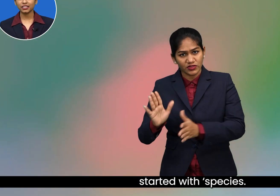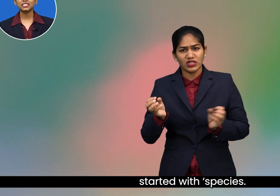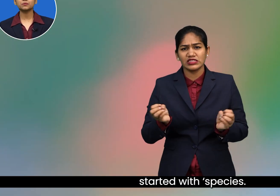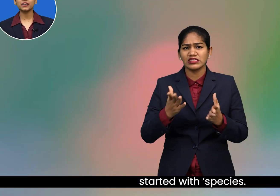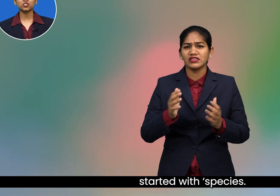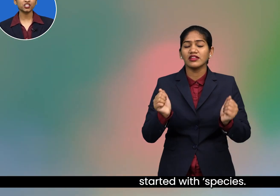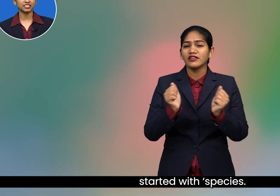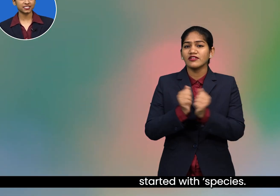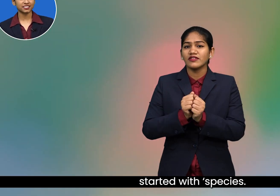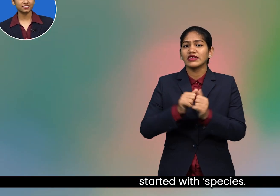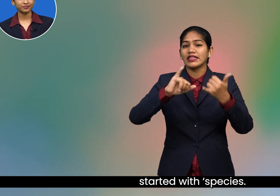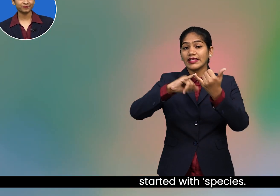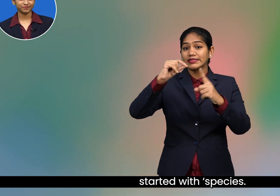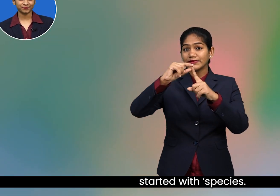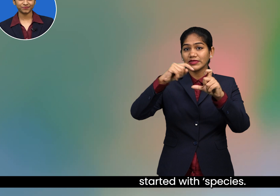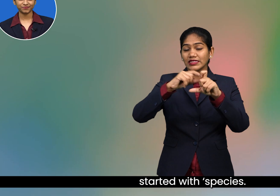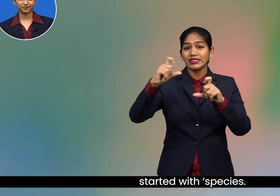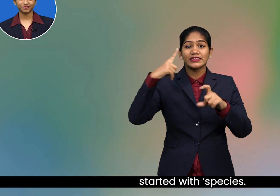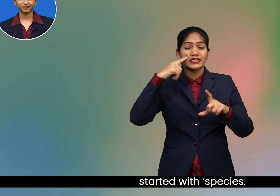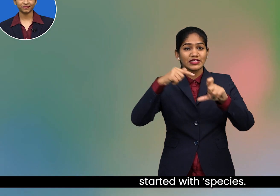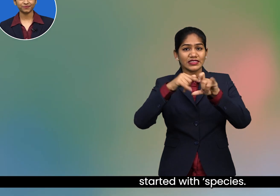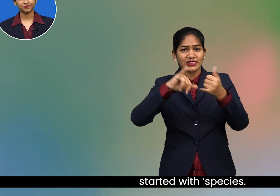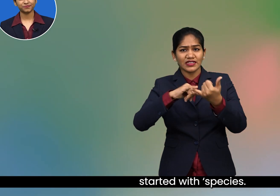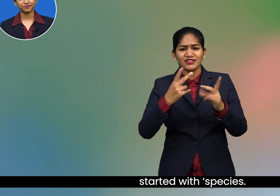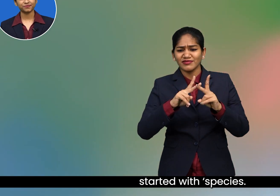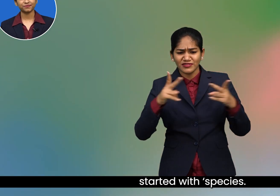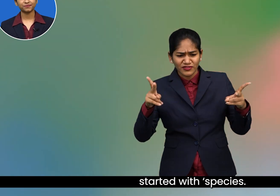started with species.